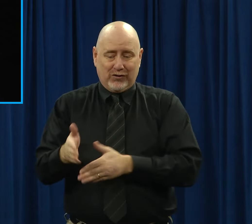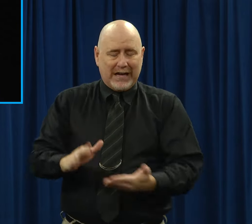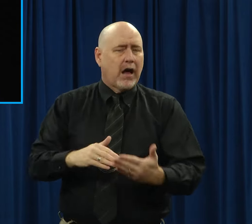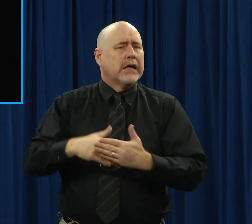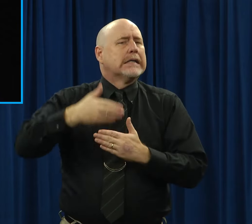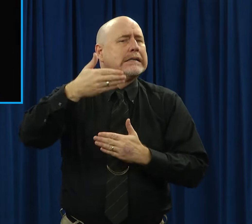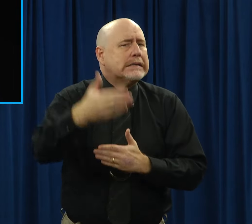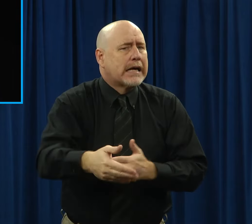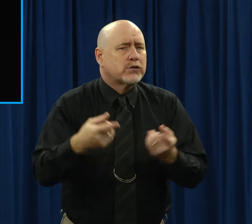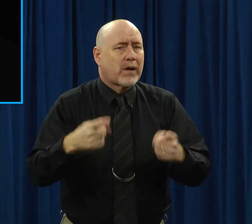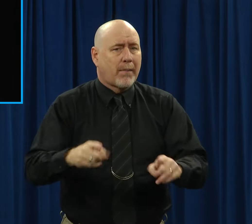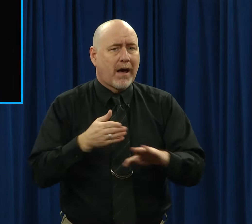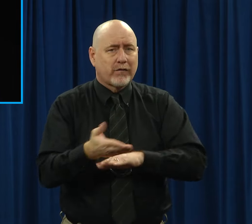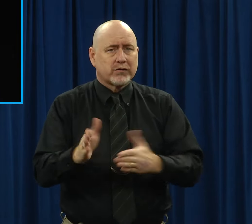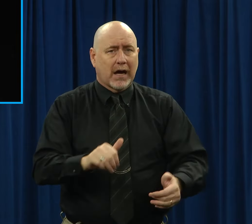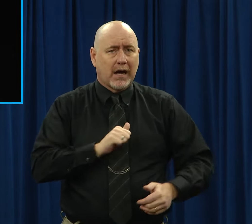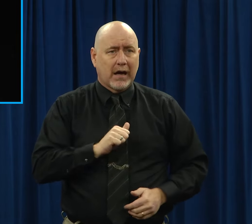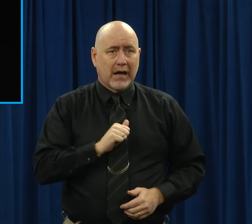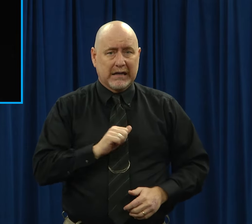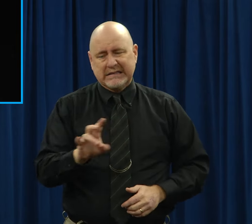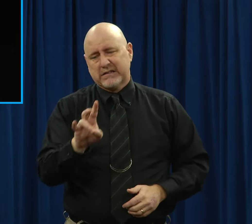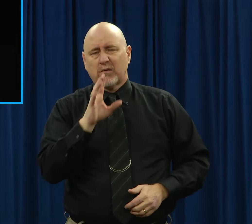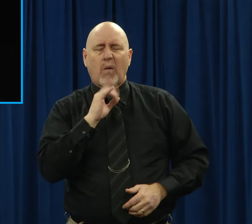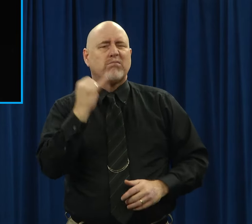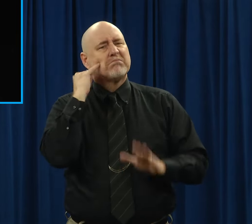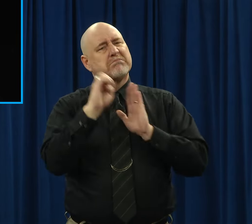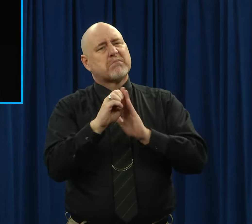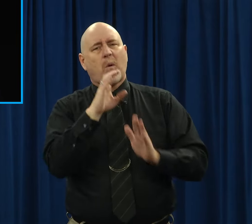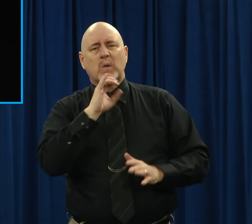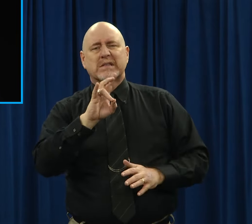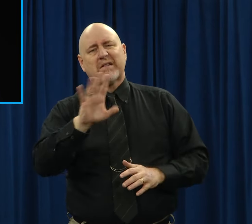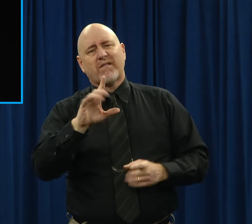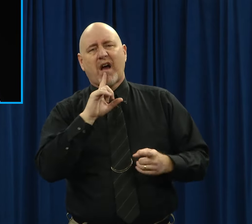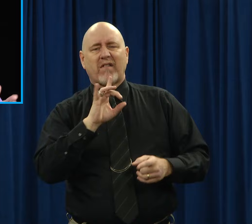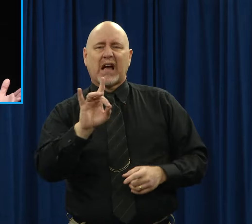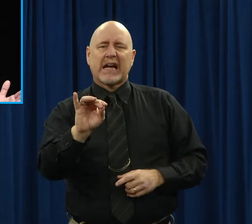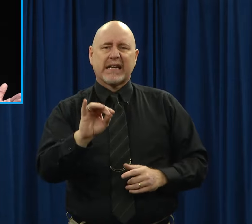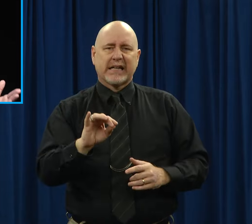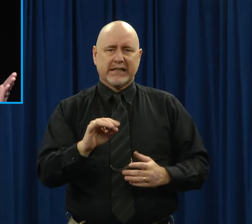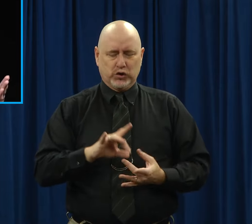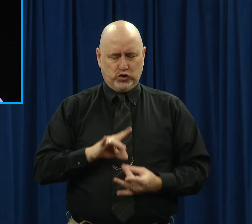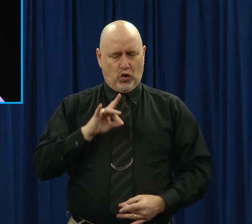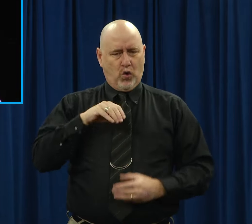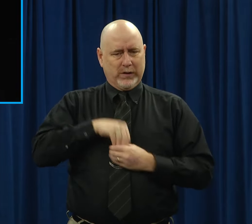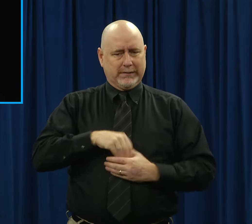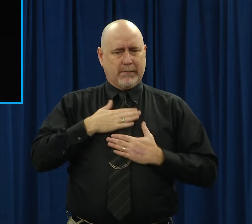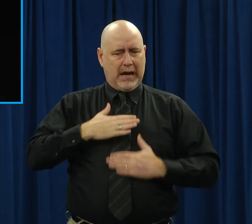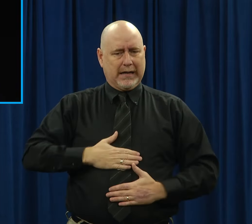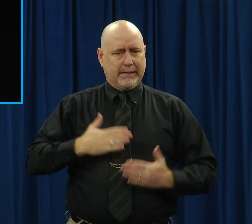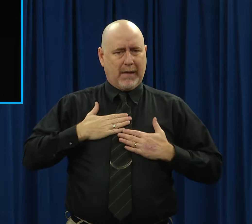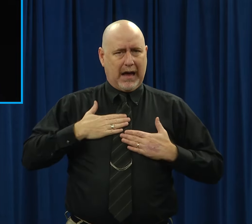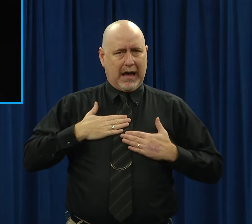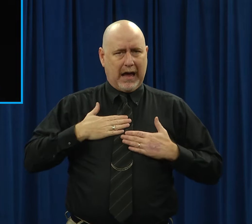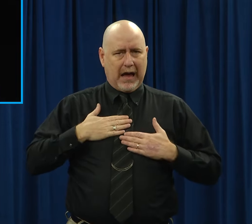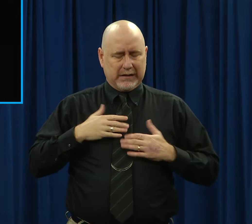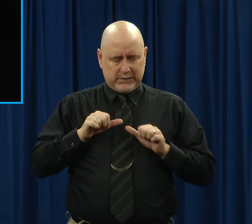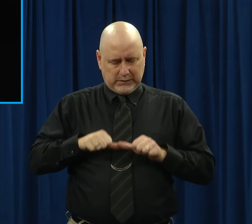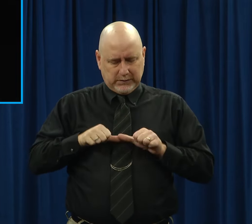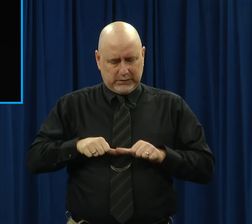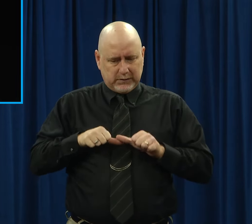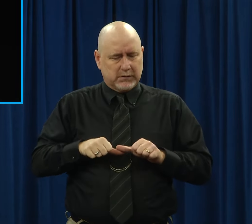What happens then? What happens when I die? For 75 years or 80 years, however long my soul dwells in